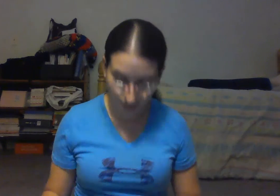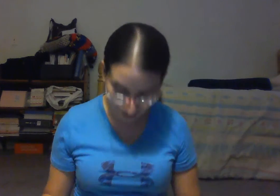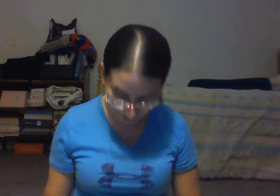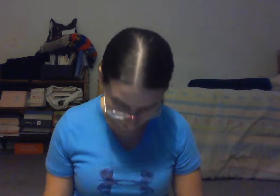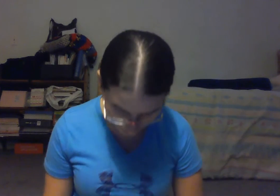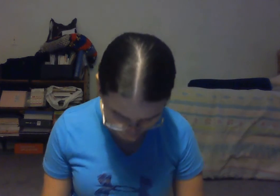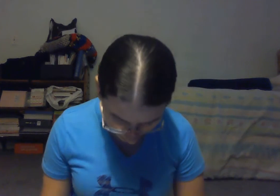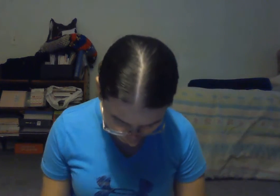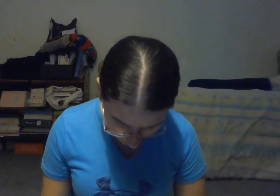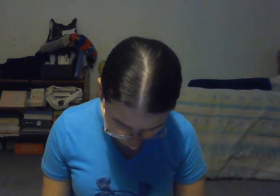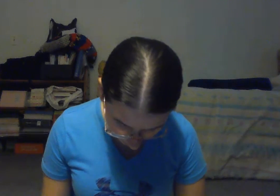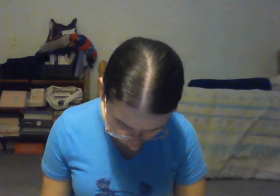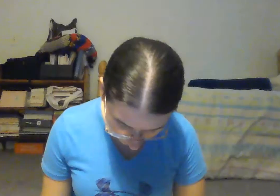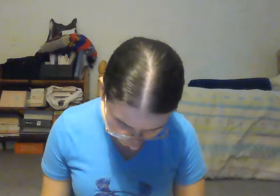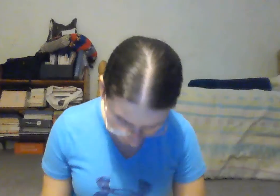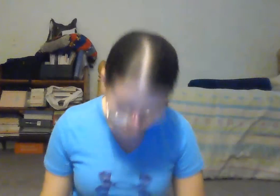Right? And here we have some